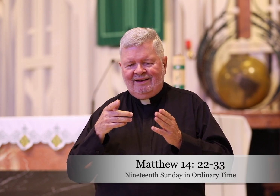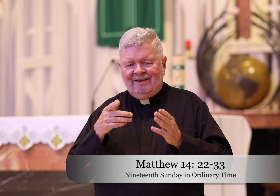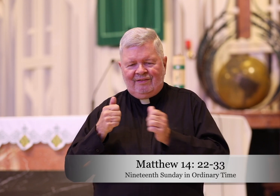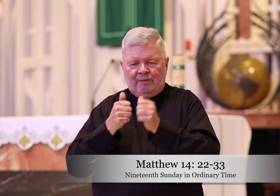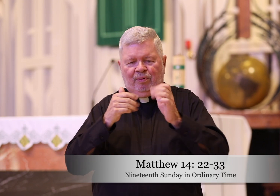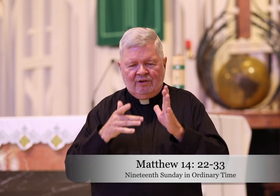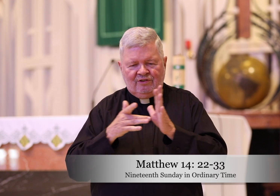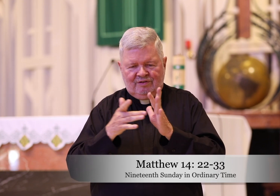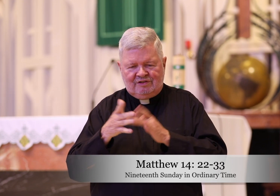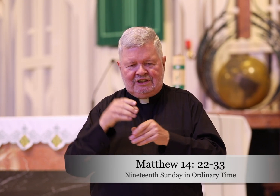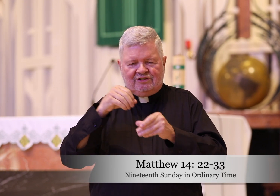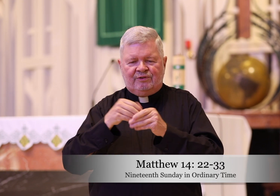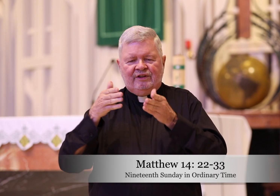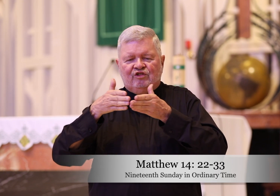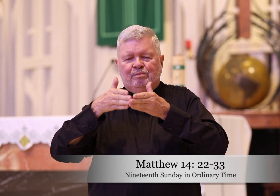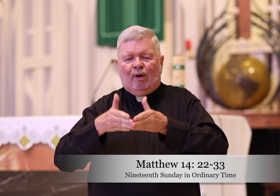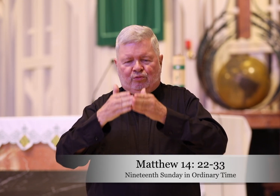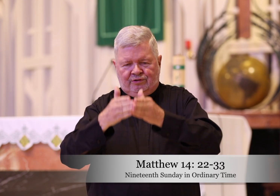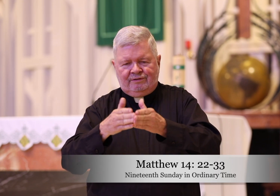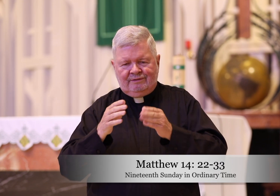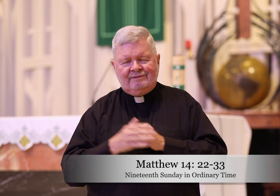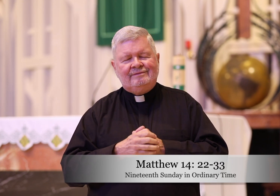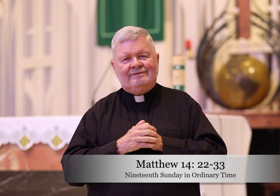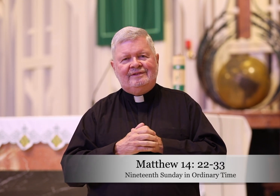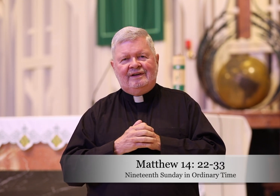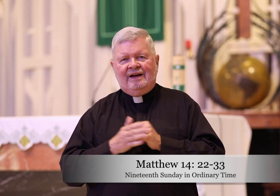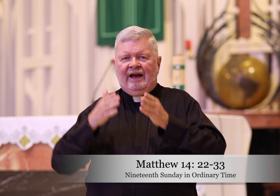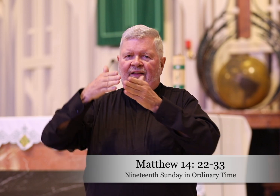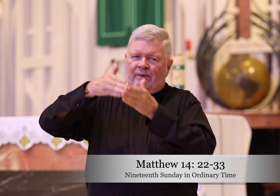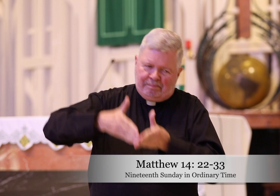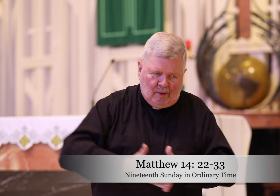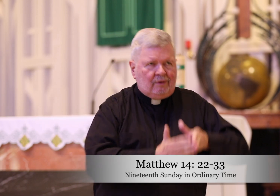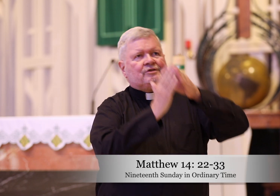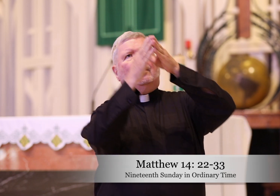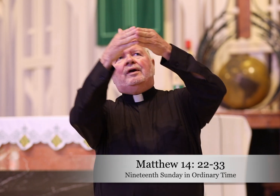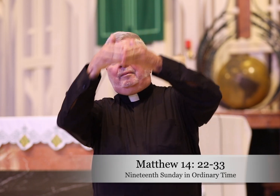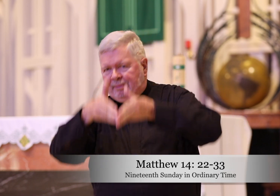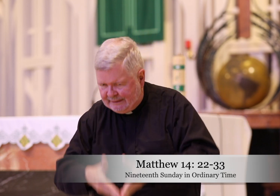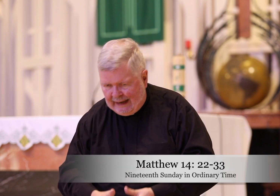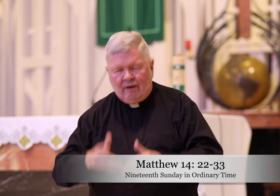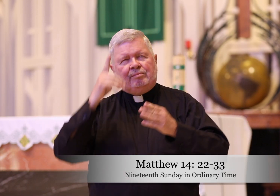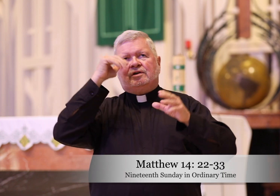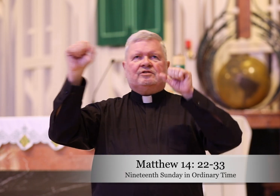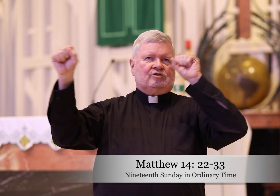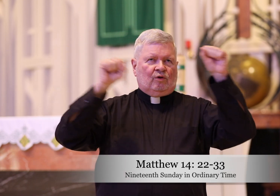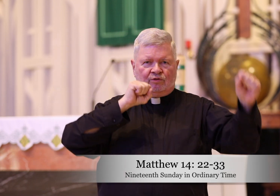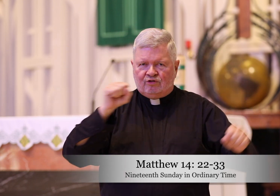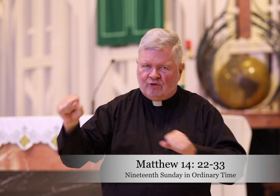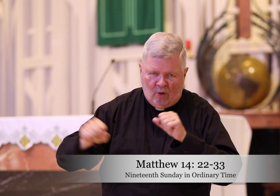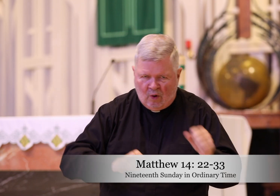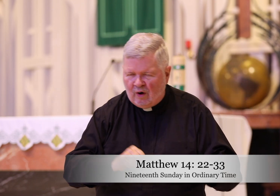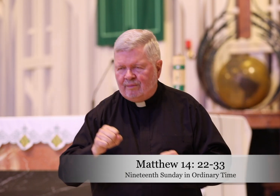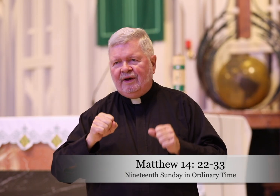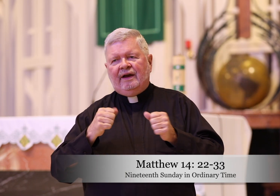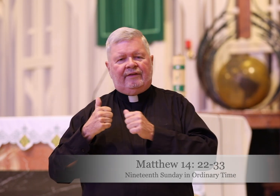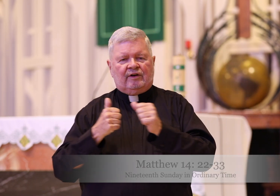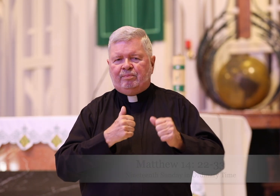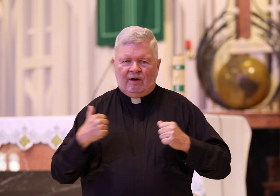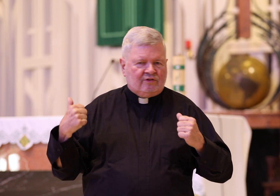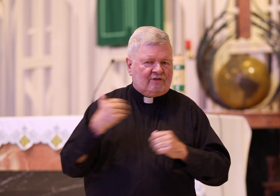The apostles of Jesus are in this boat. And the boat is going up and down because there's a whole storm, and the apostles are